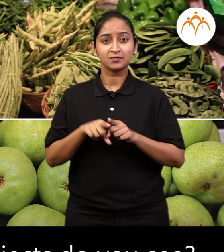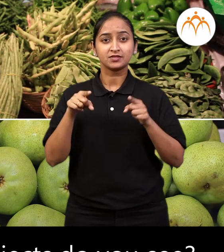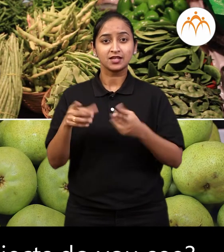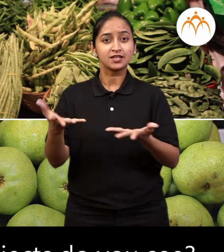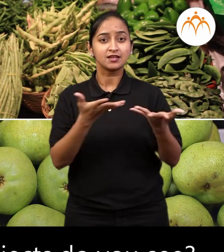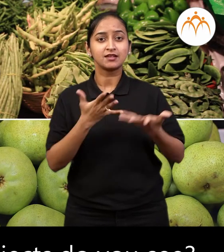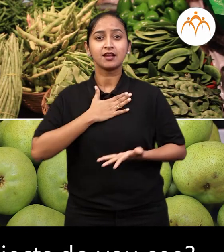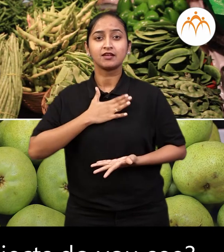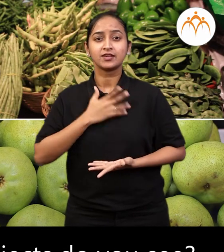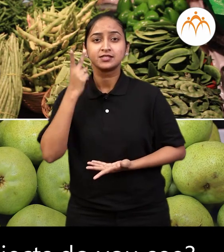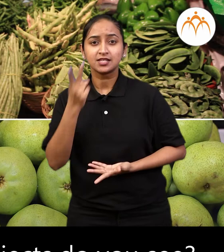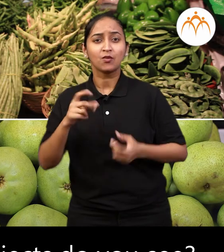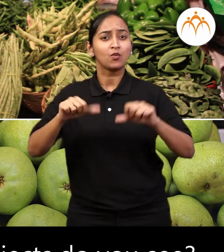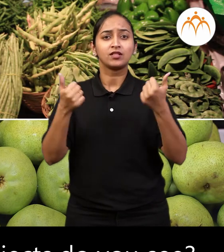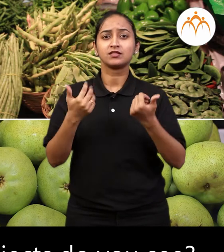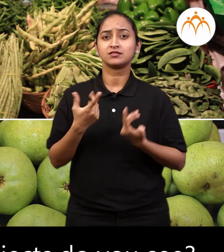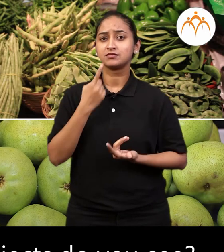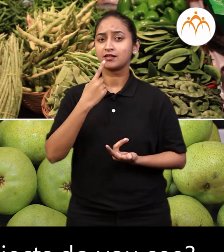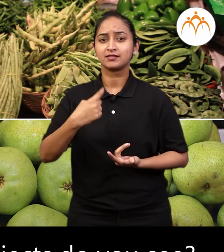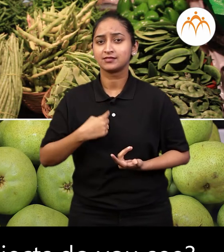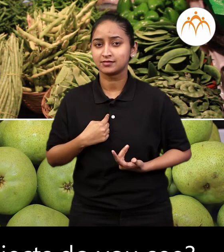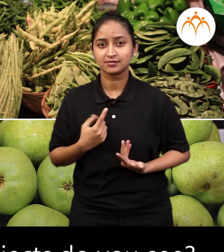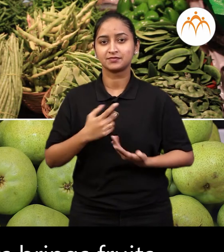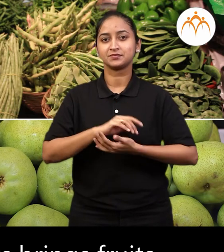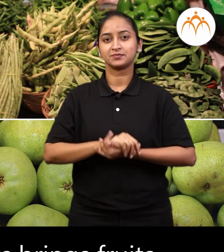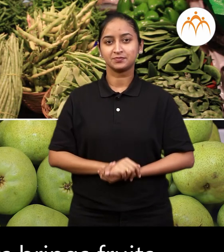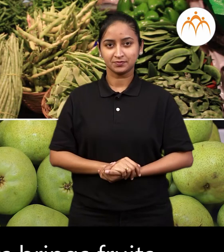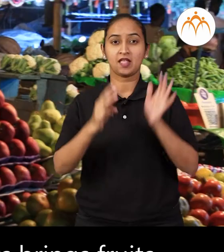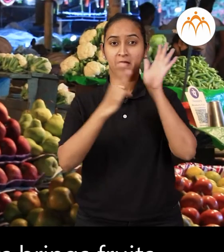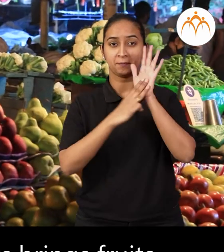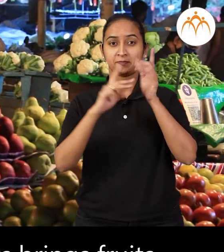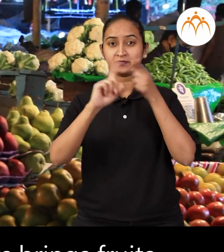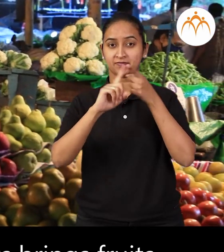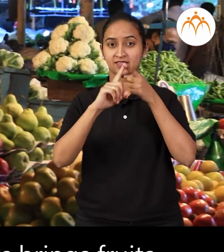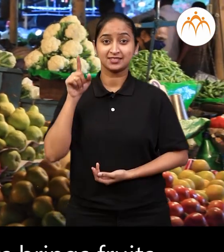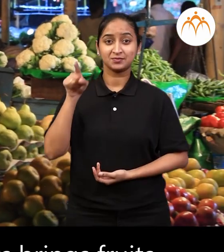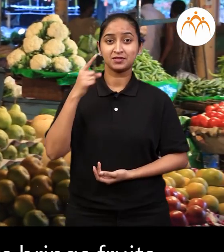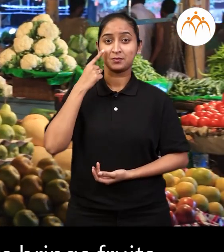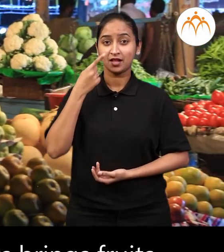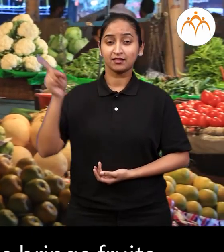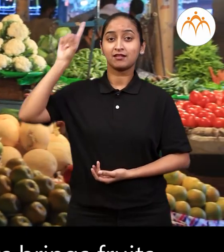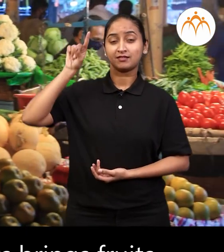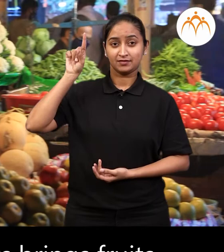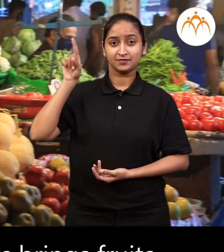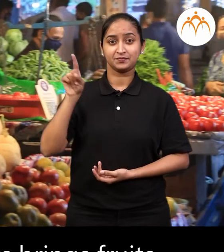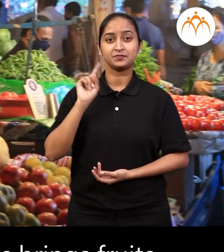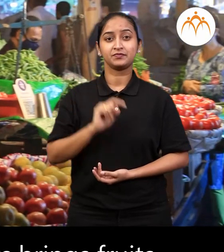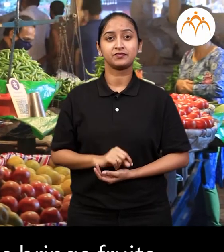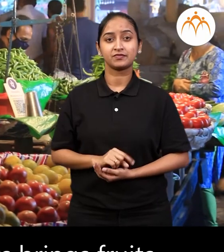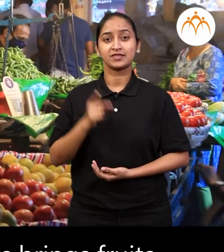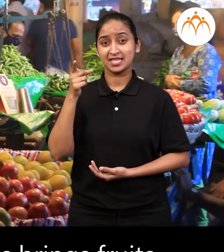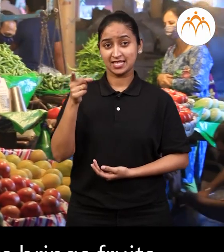Tell us, which green objects do you see? Meena's father always brings